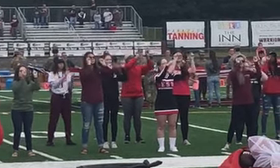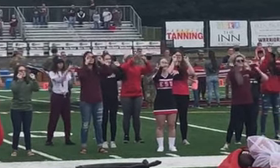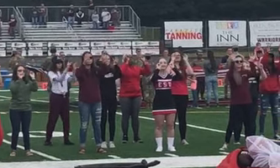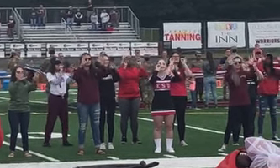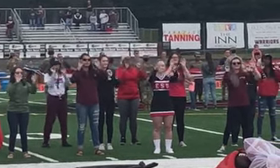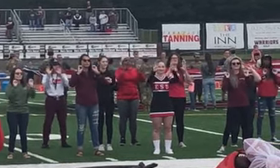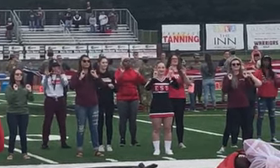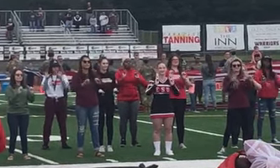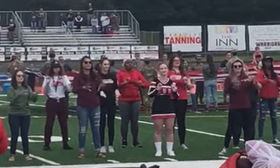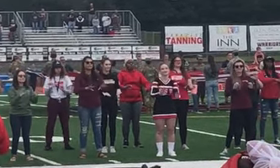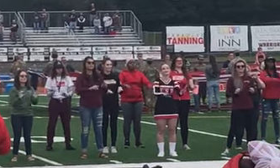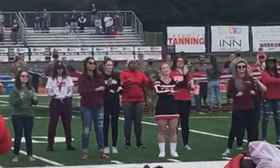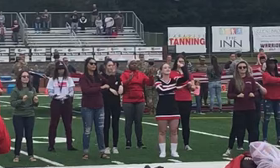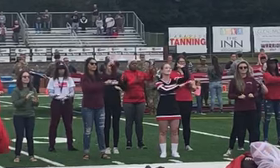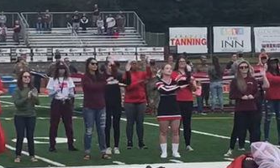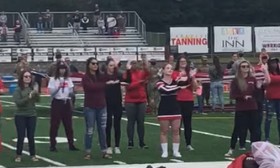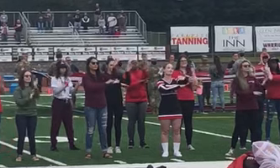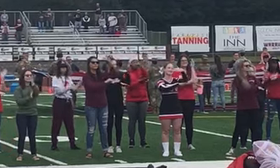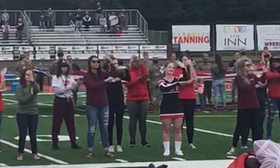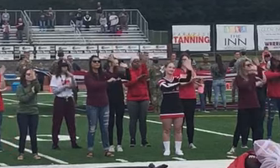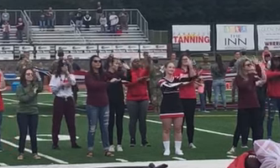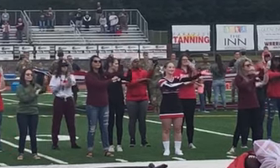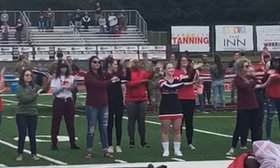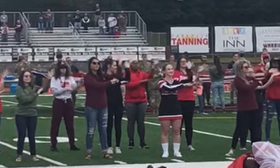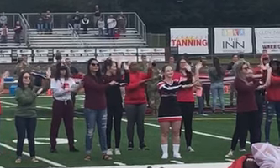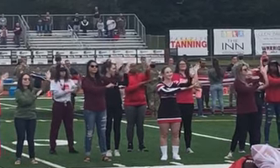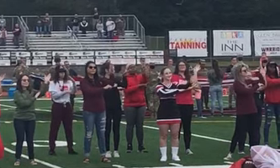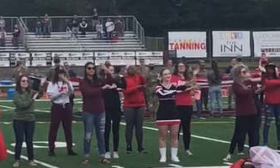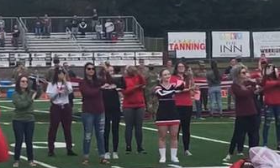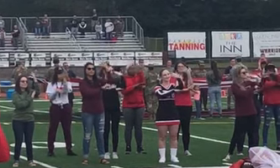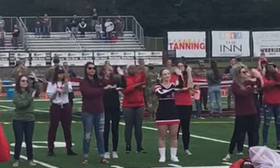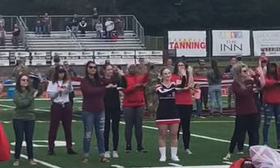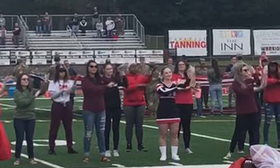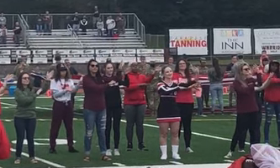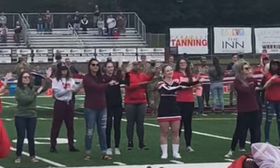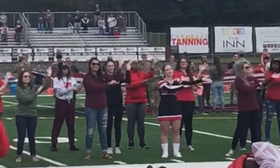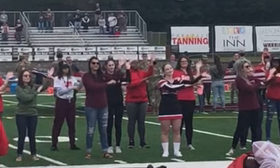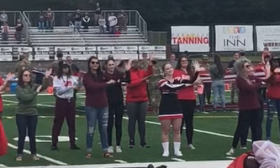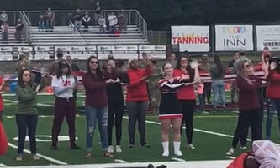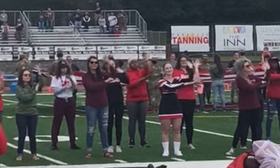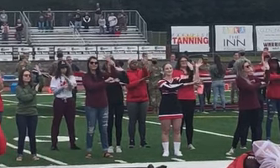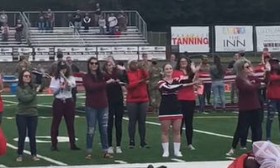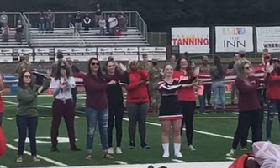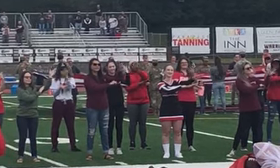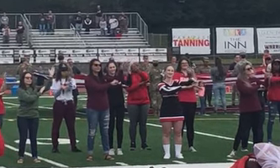star-spangled banner yet wave